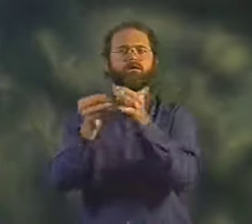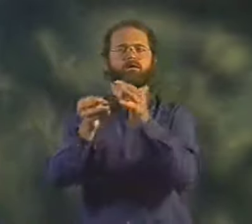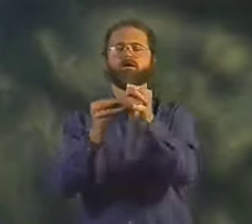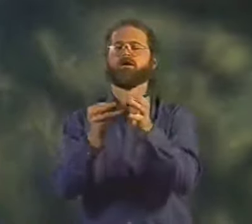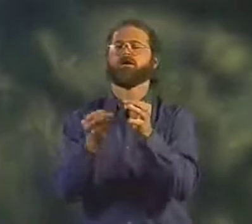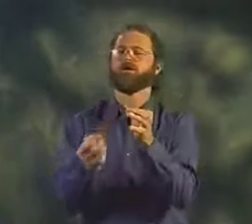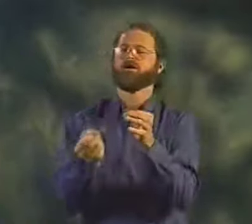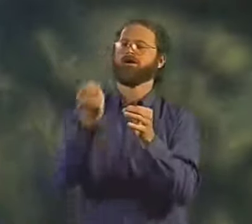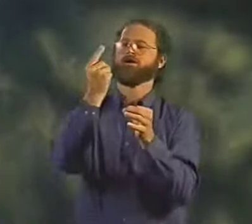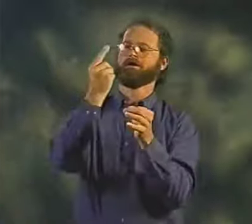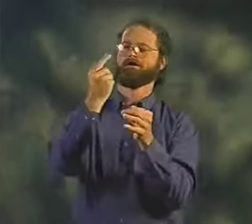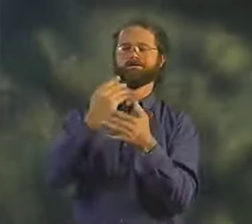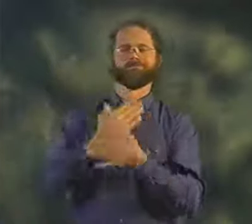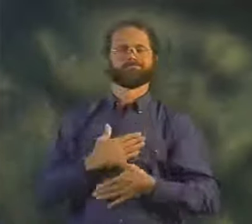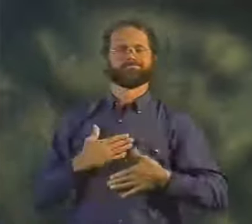will go into detail on those features.